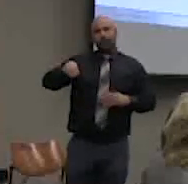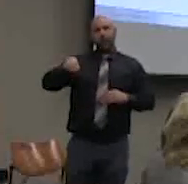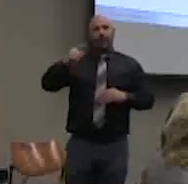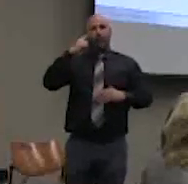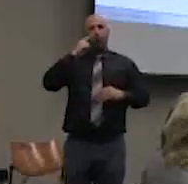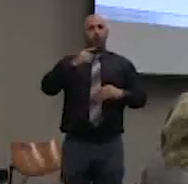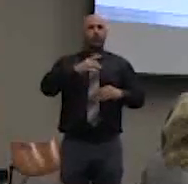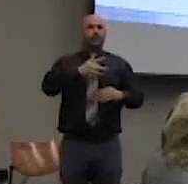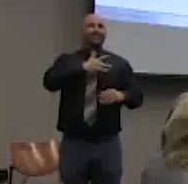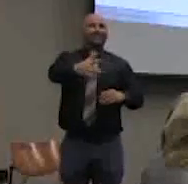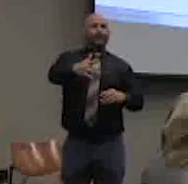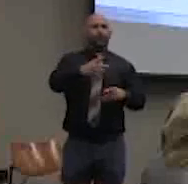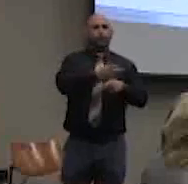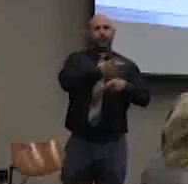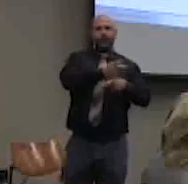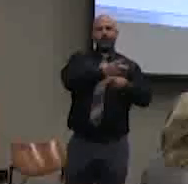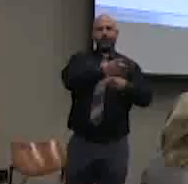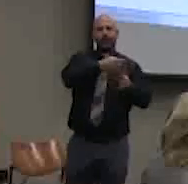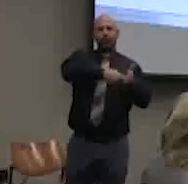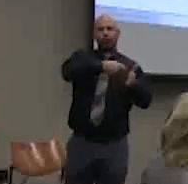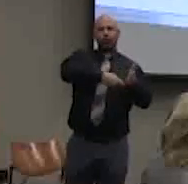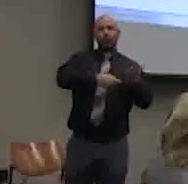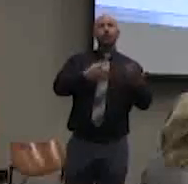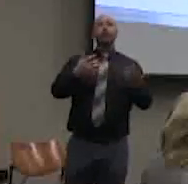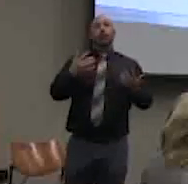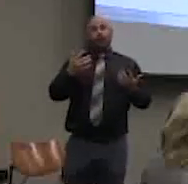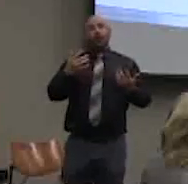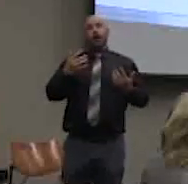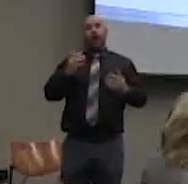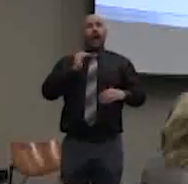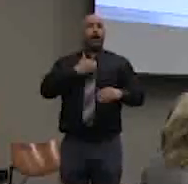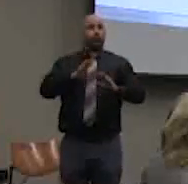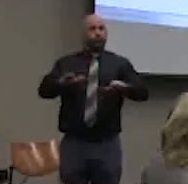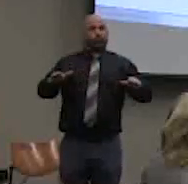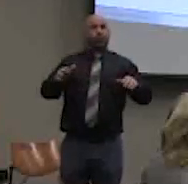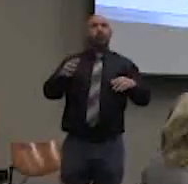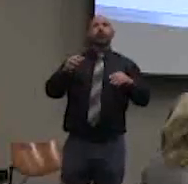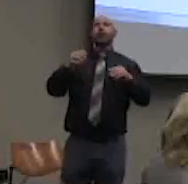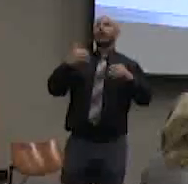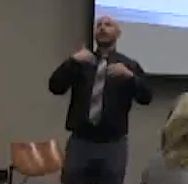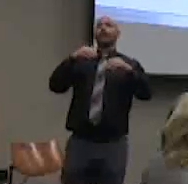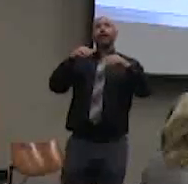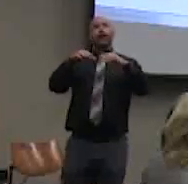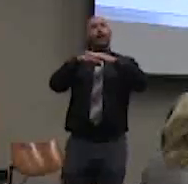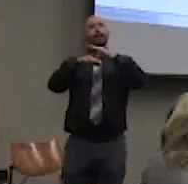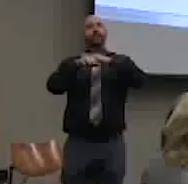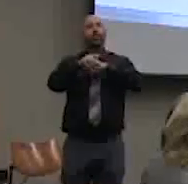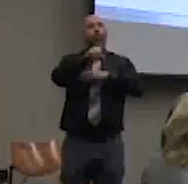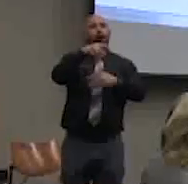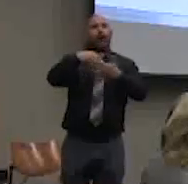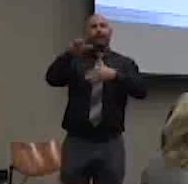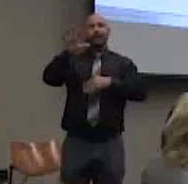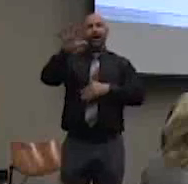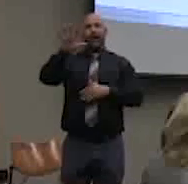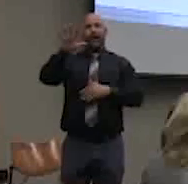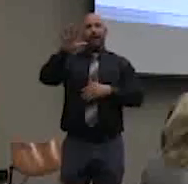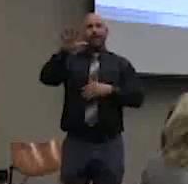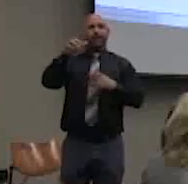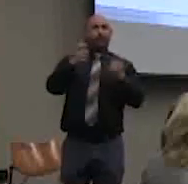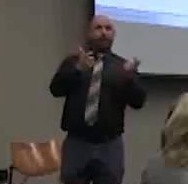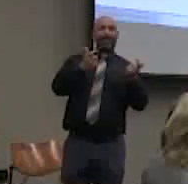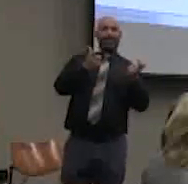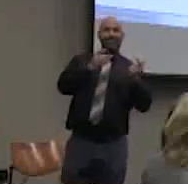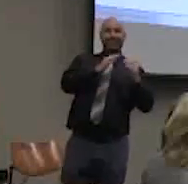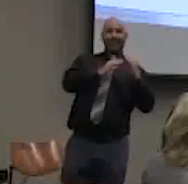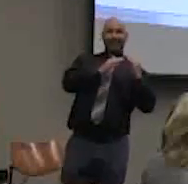have given children access to about 1 in 5 centers across the state. In big cities, fewer than 1 in 10.